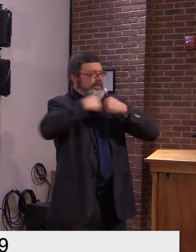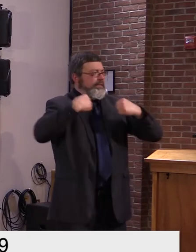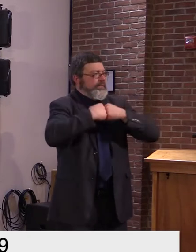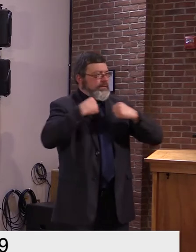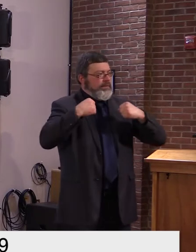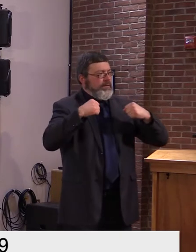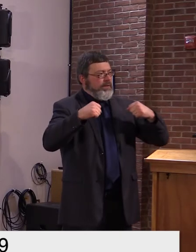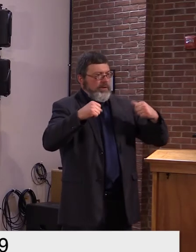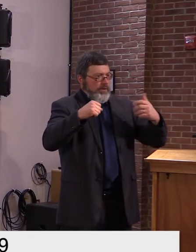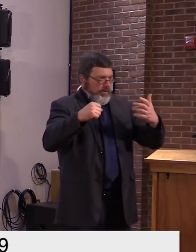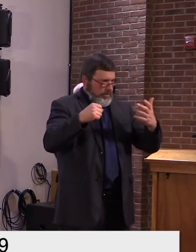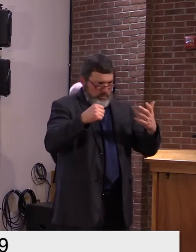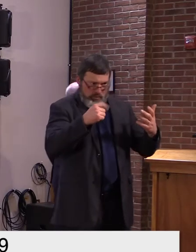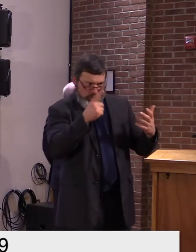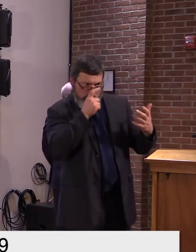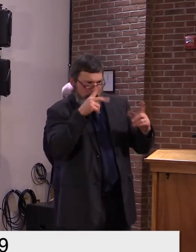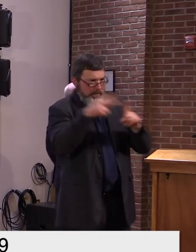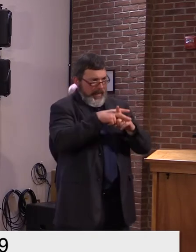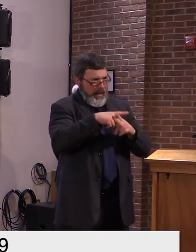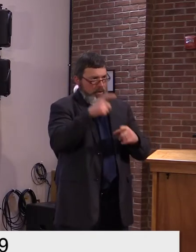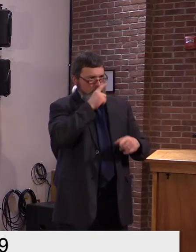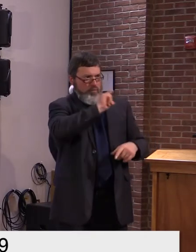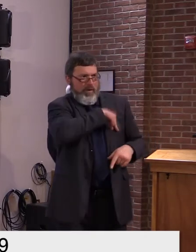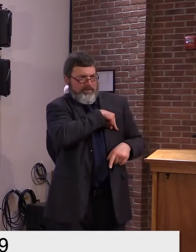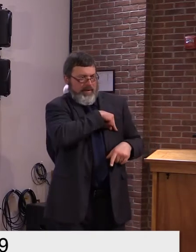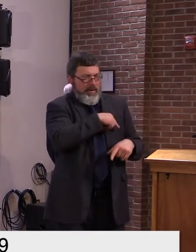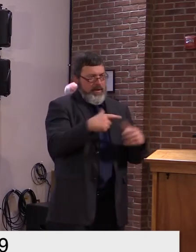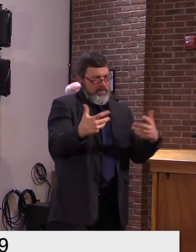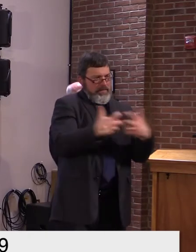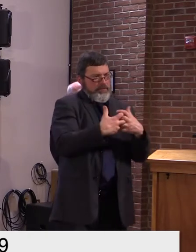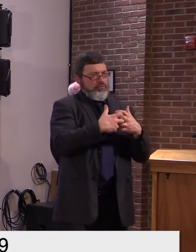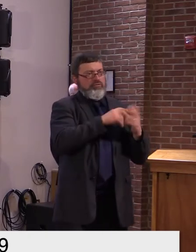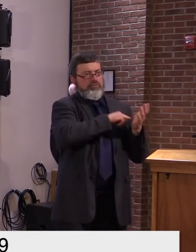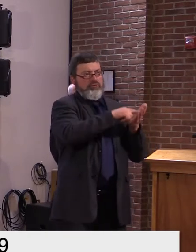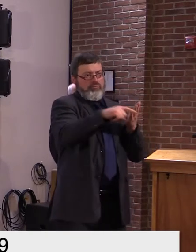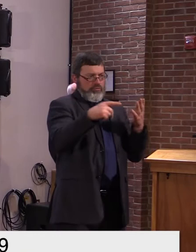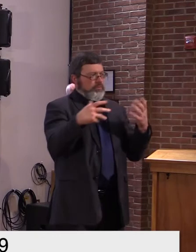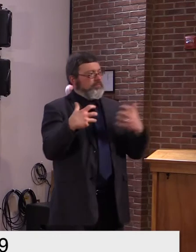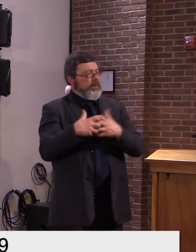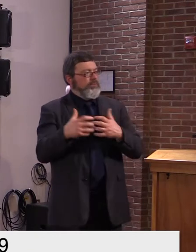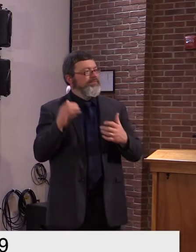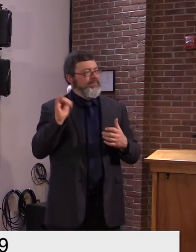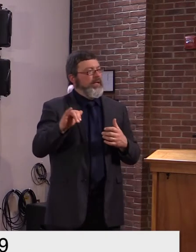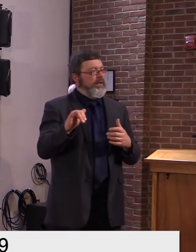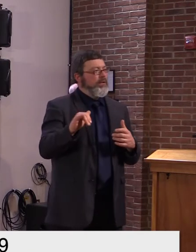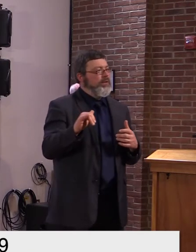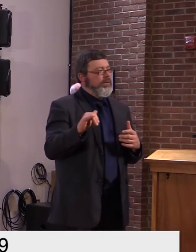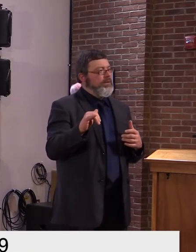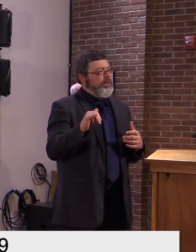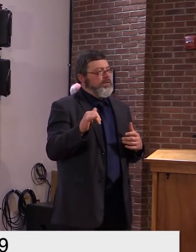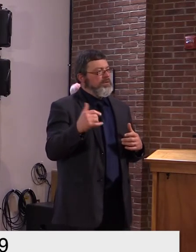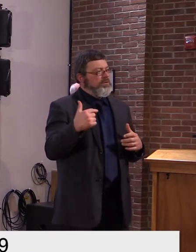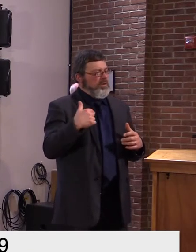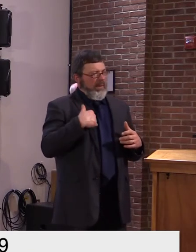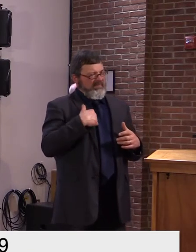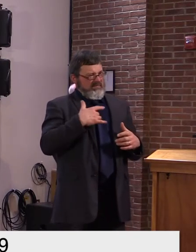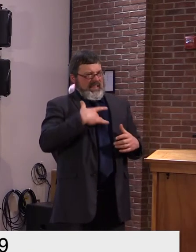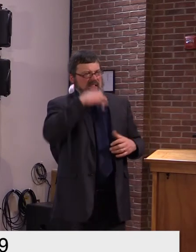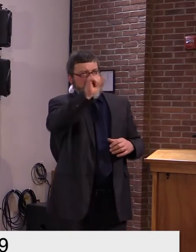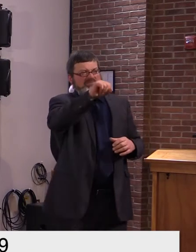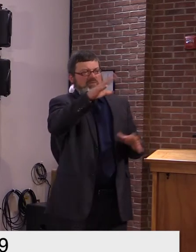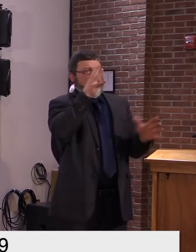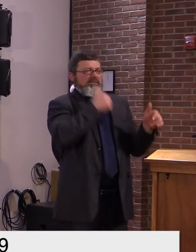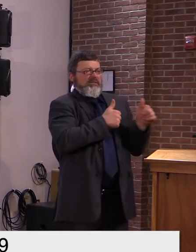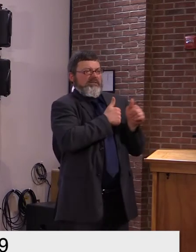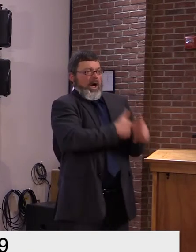it will be close or a variation on that. Keep in mind that any state